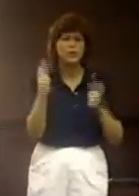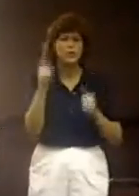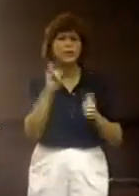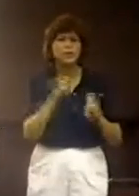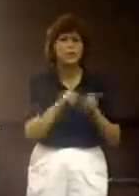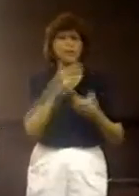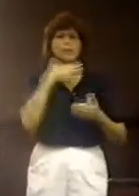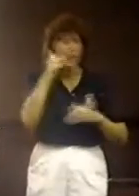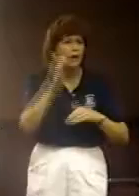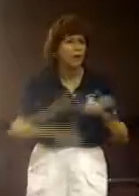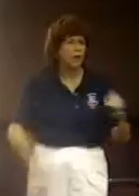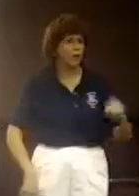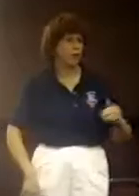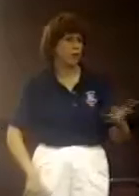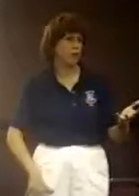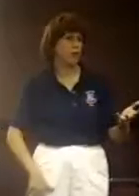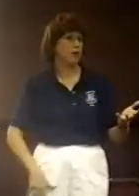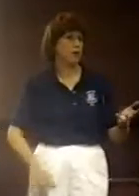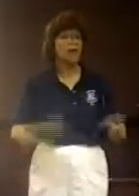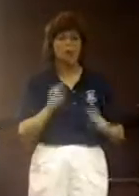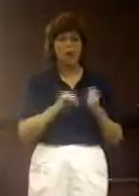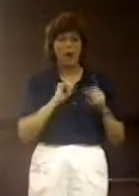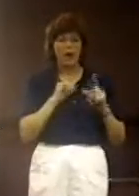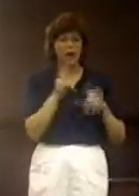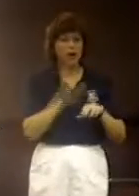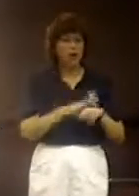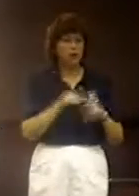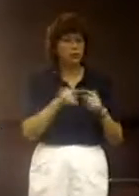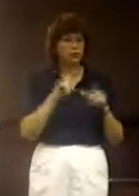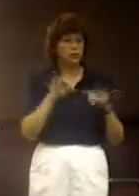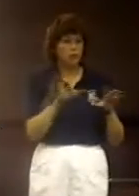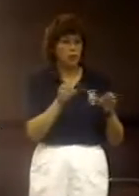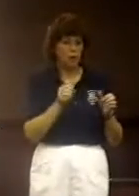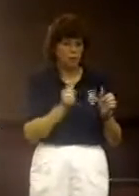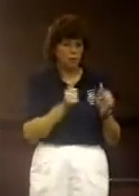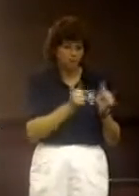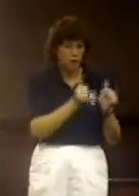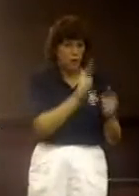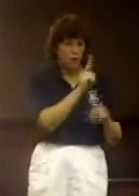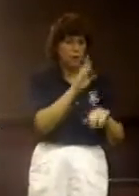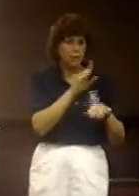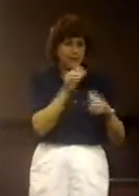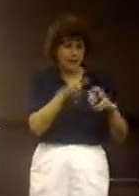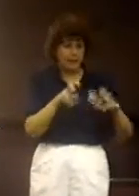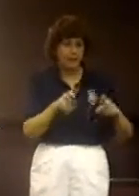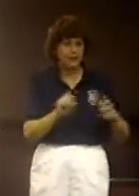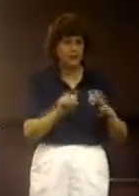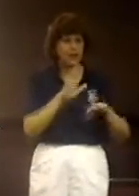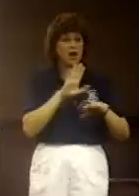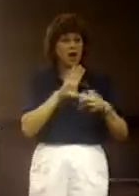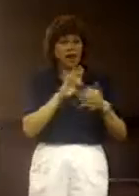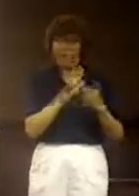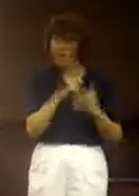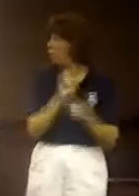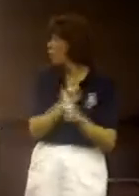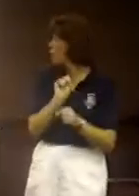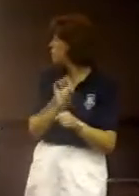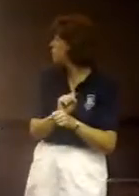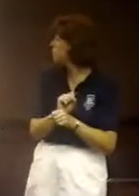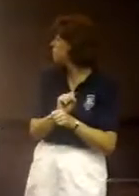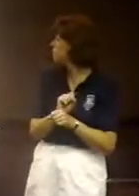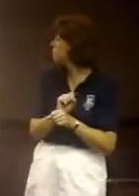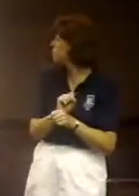really better though? And so I went on to do follow-up analysis of that work.